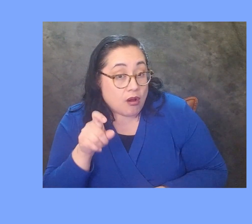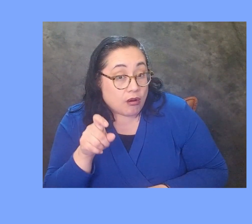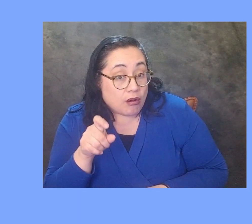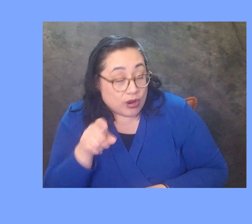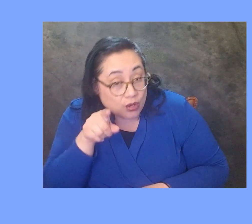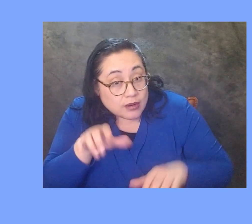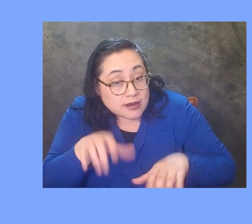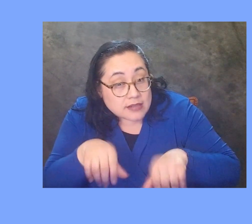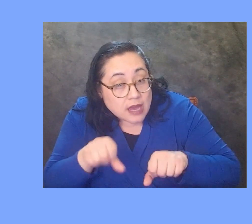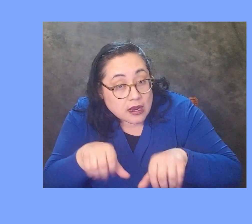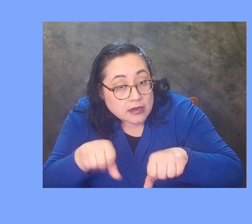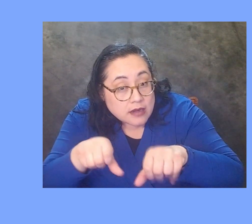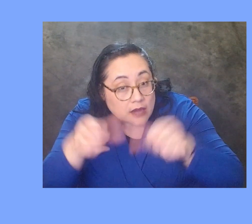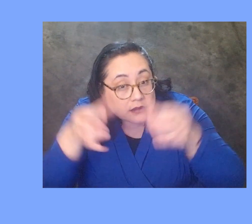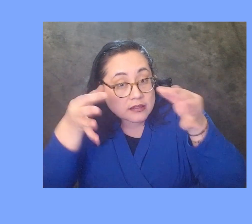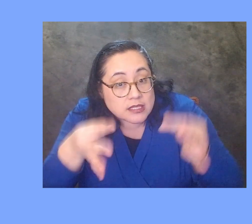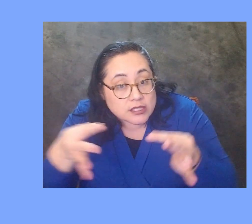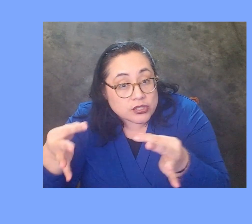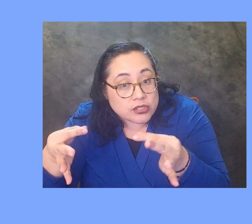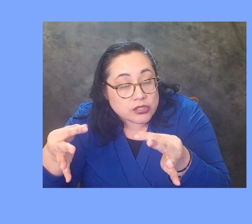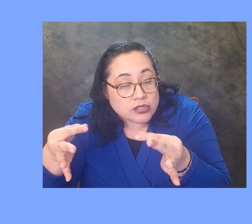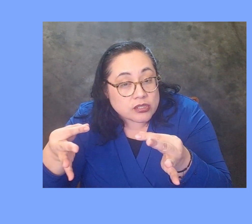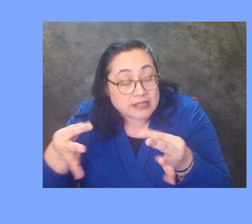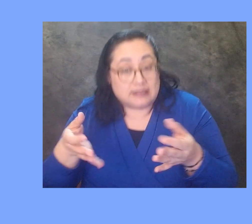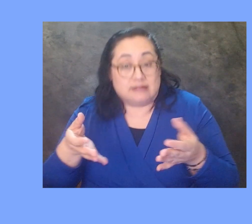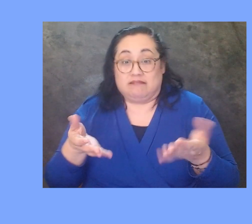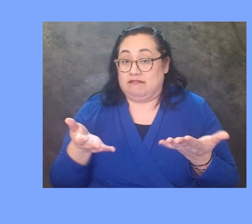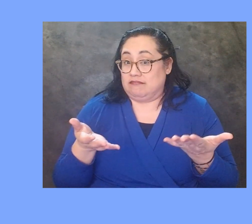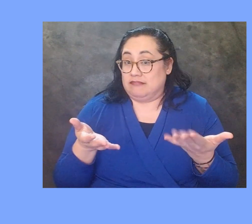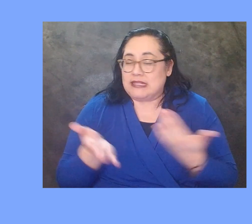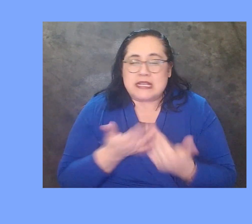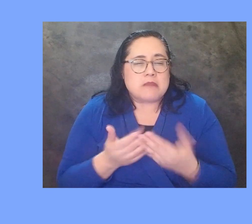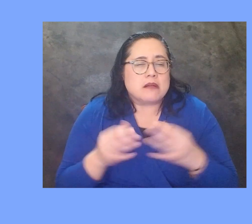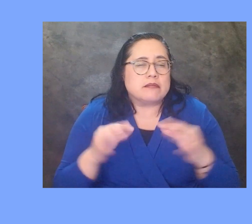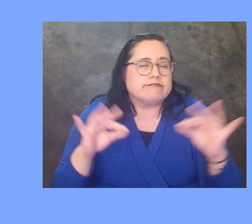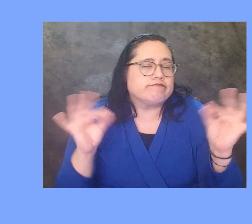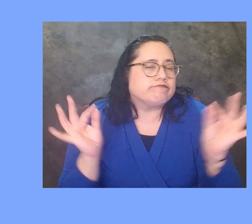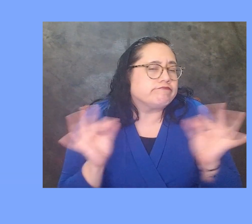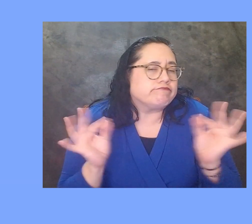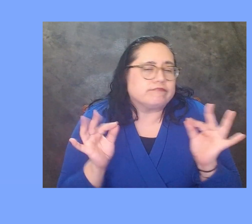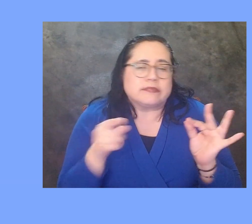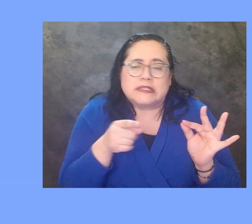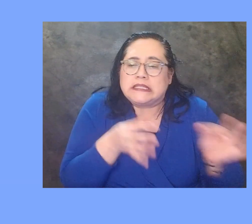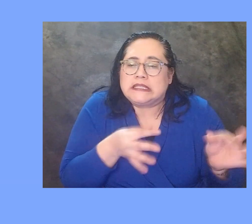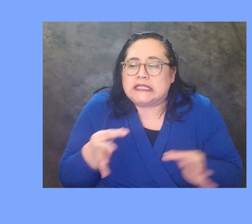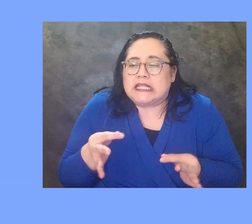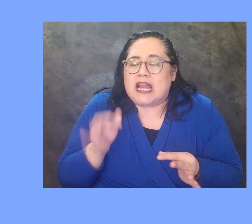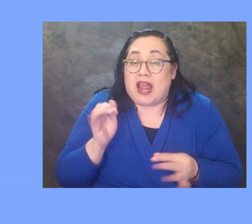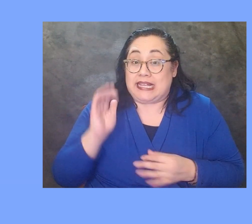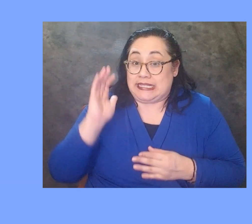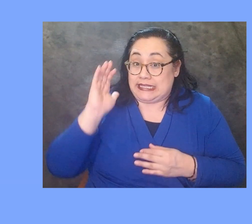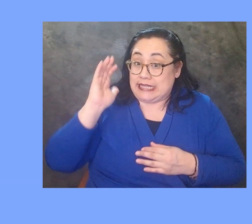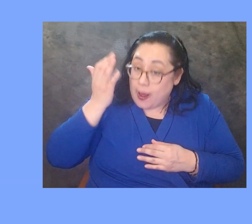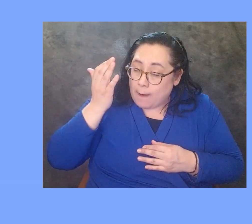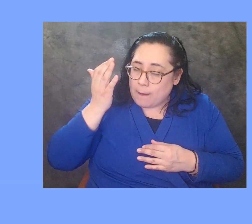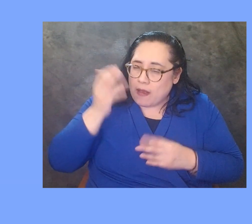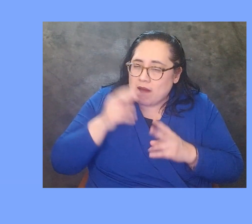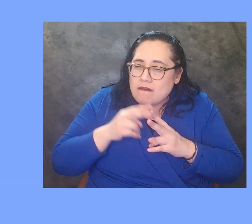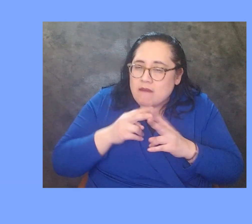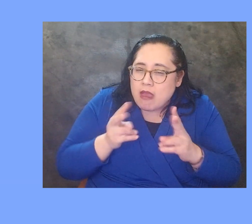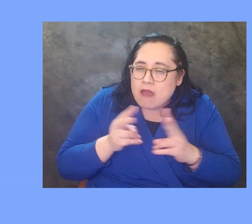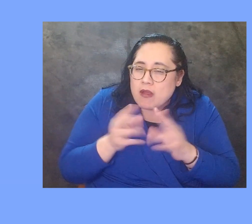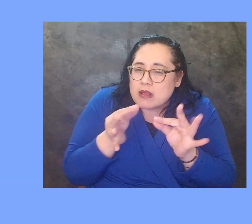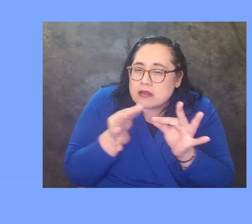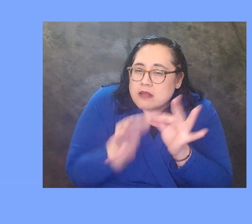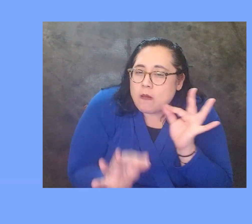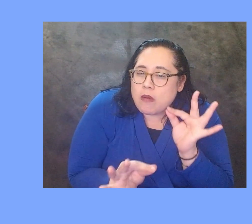In the work that you do now, do you make decisions? It doesn't matter if they're simple ones.